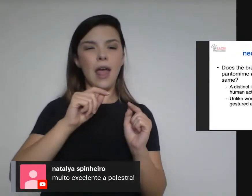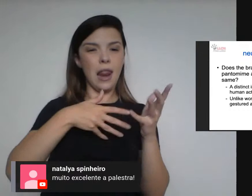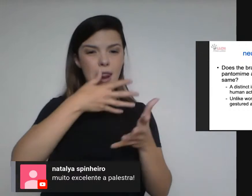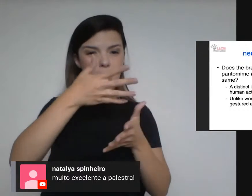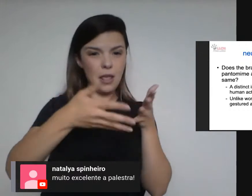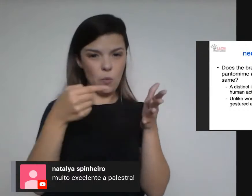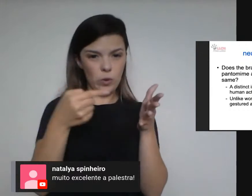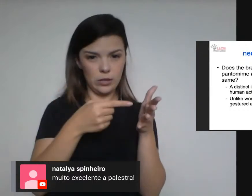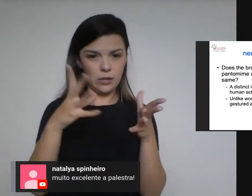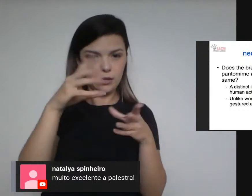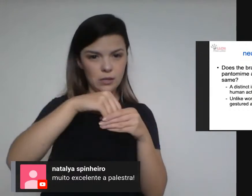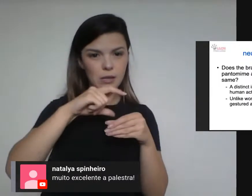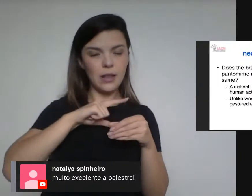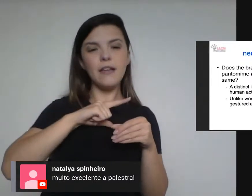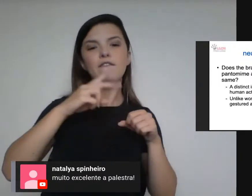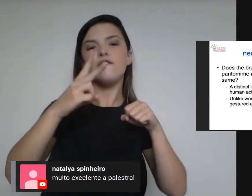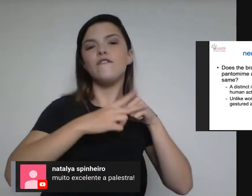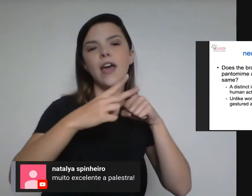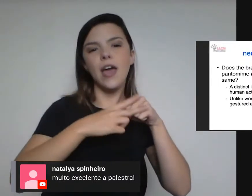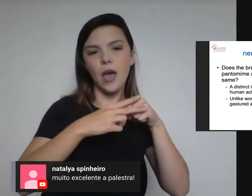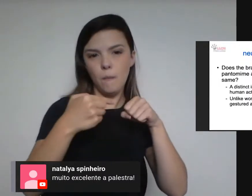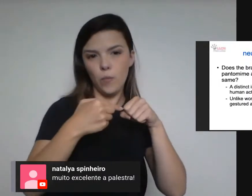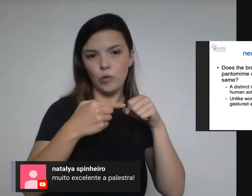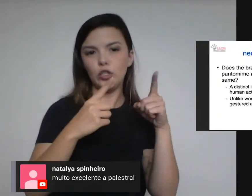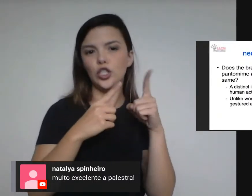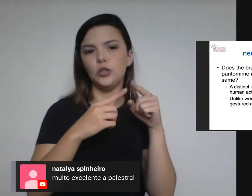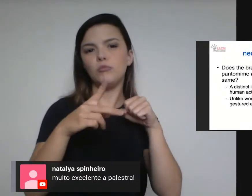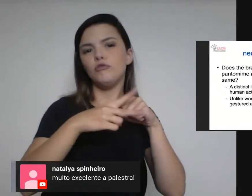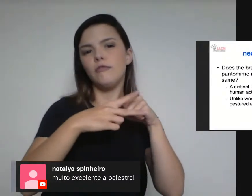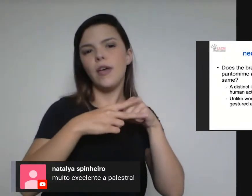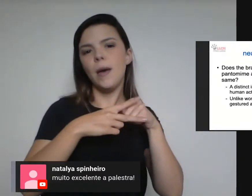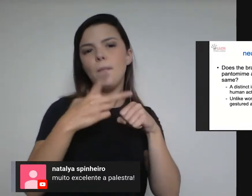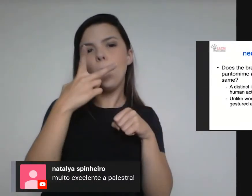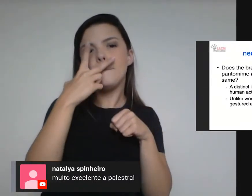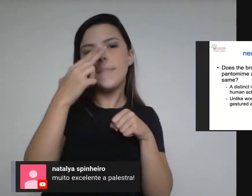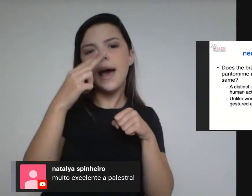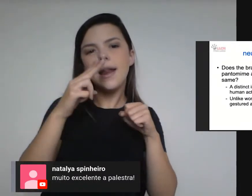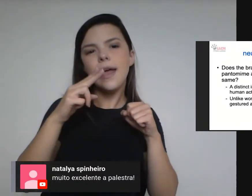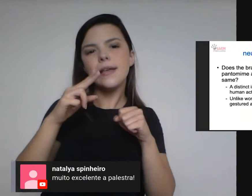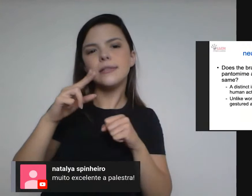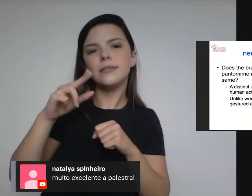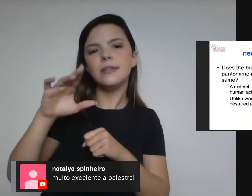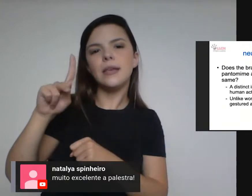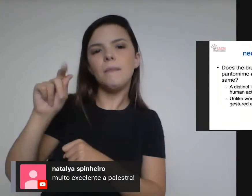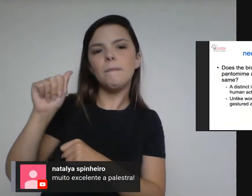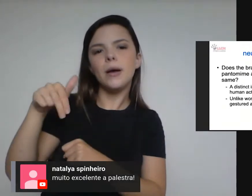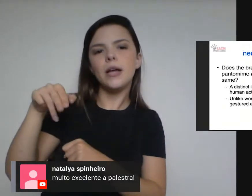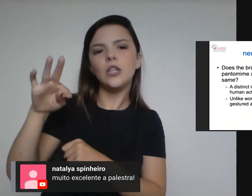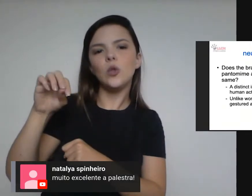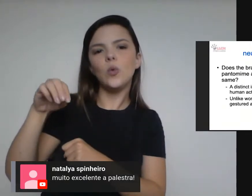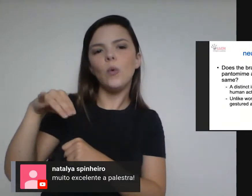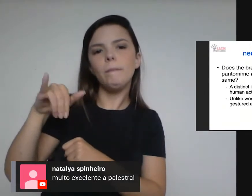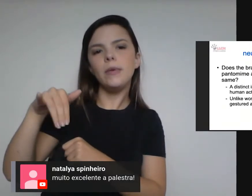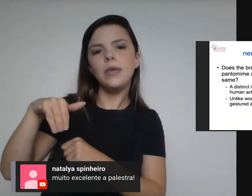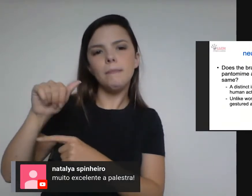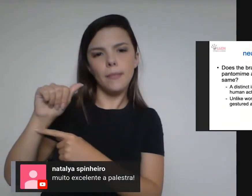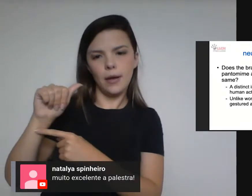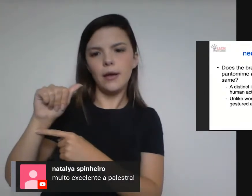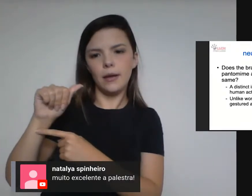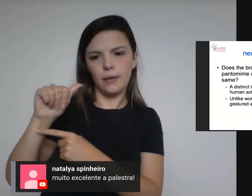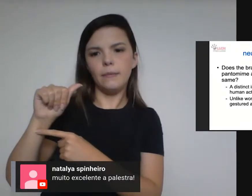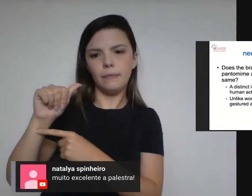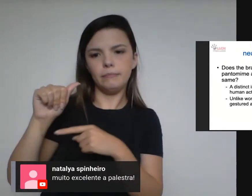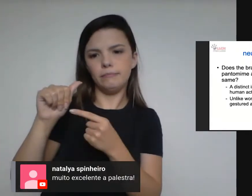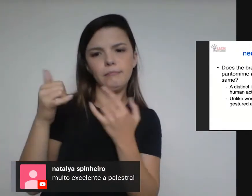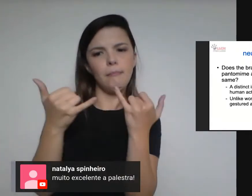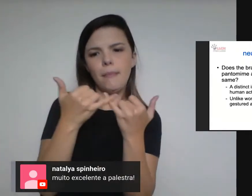like pantomimes. They can look like the actions that they denote. So this is a sort of, you can think of it as there's